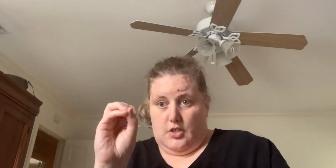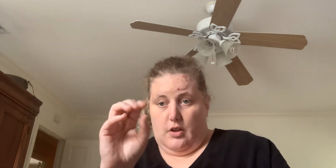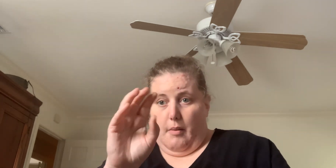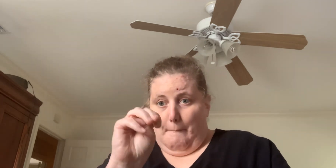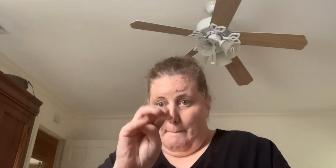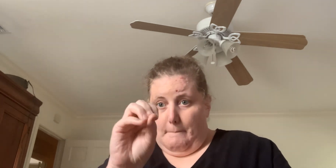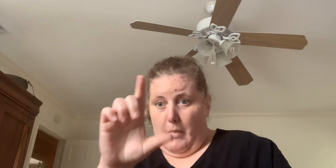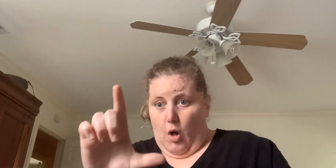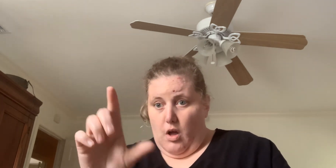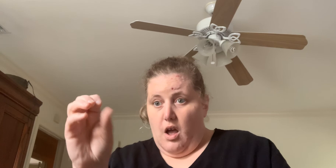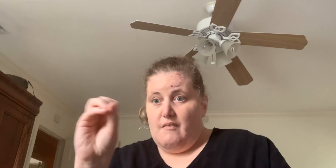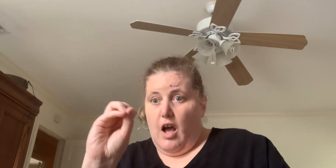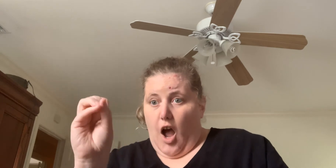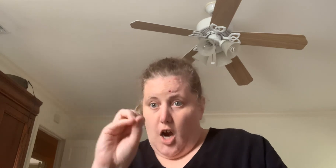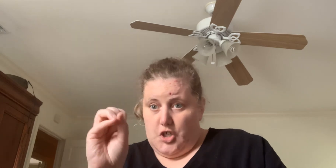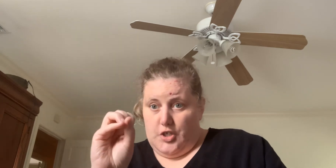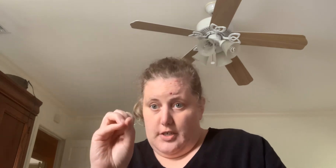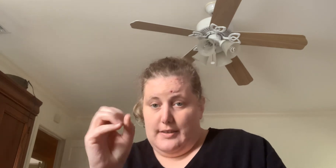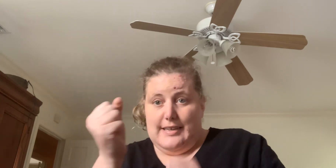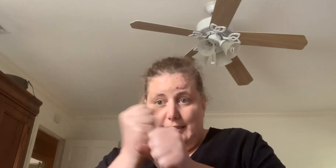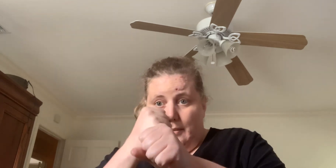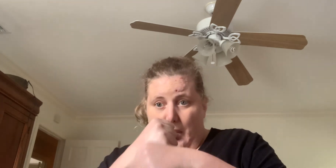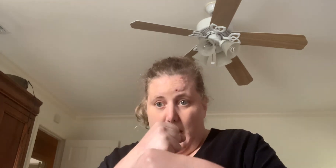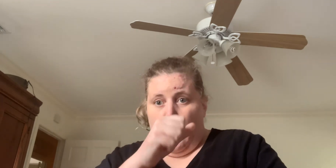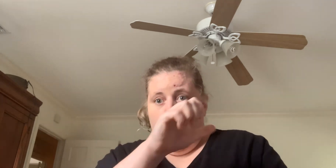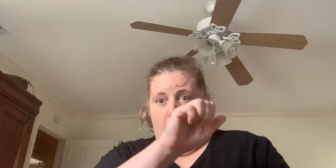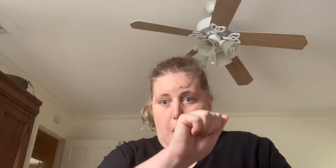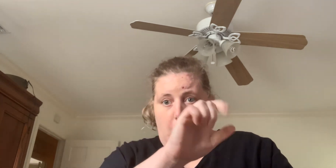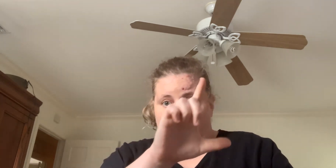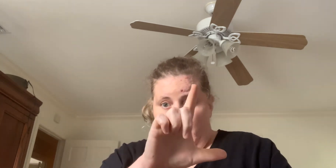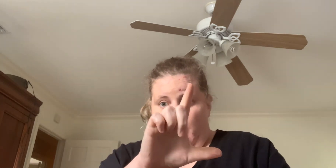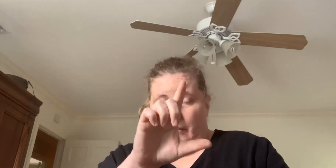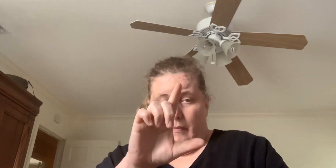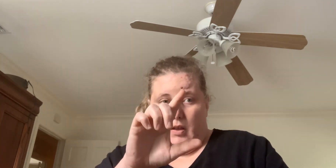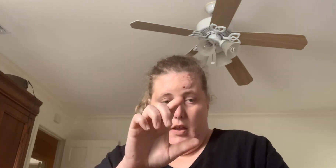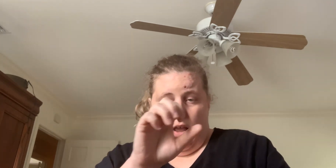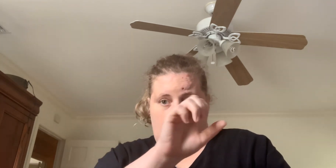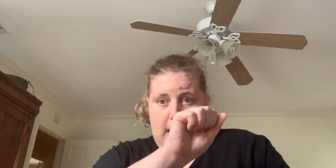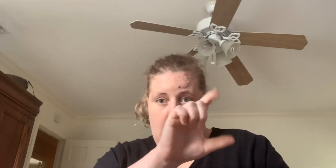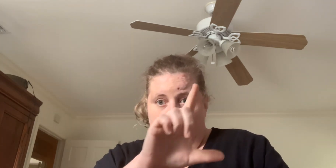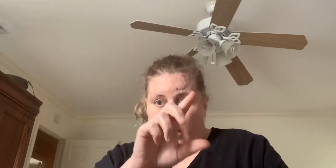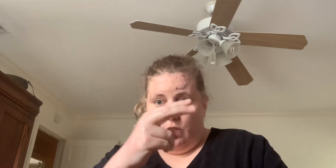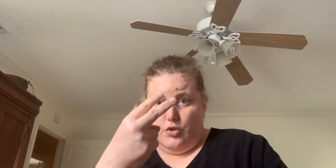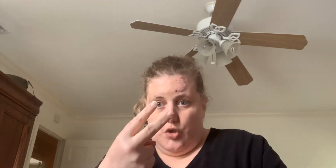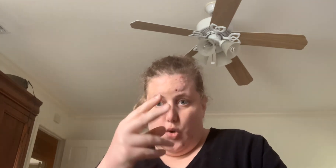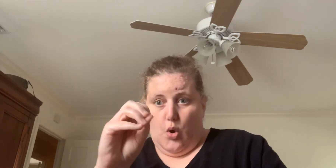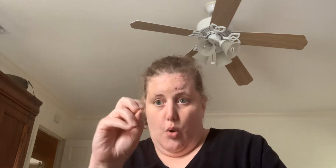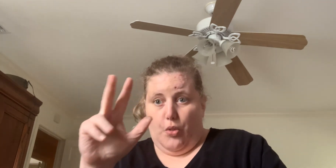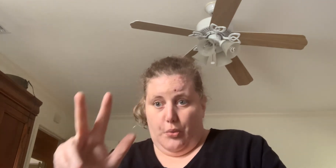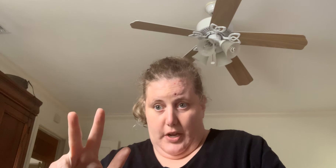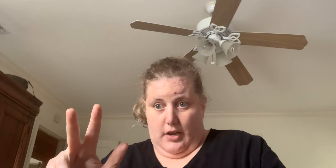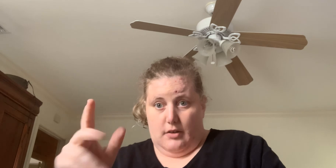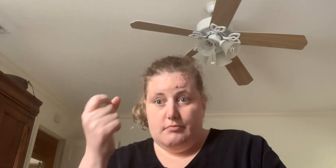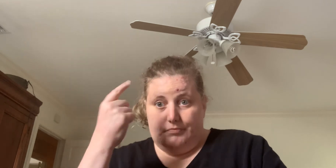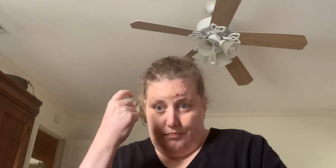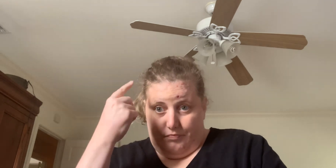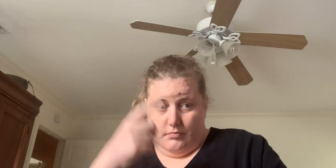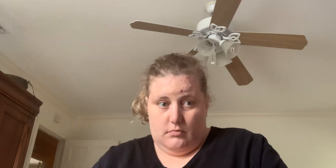to form aluminum oxide. And what I want you to know is in this problem, I could have put that in there. I could have said how many moles